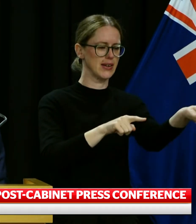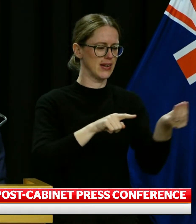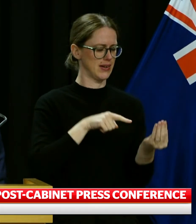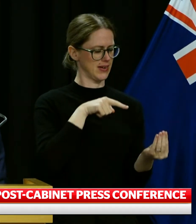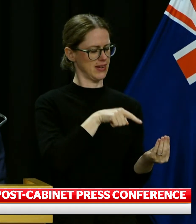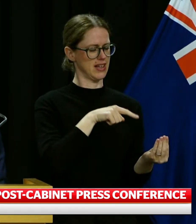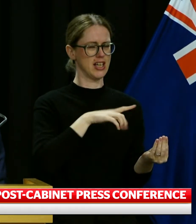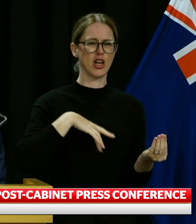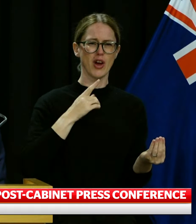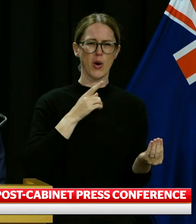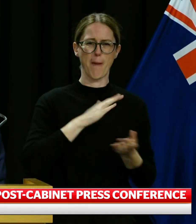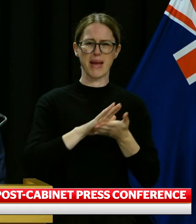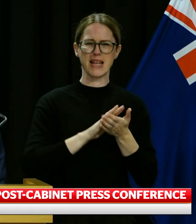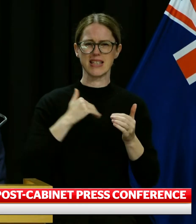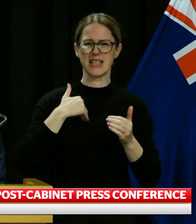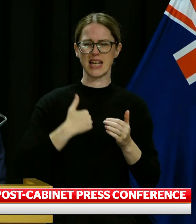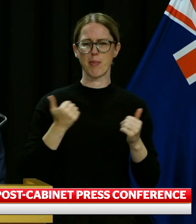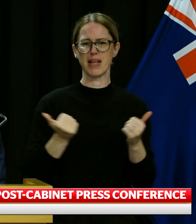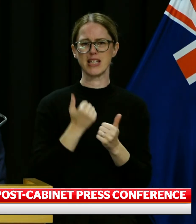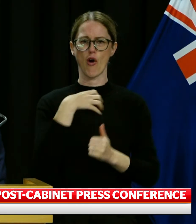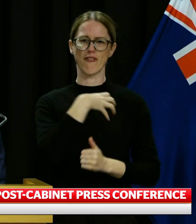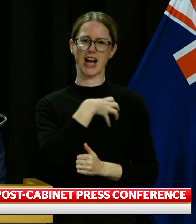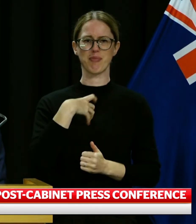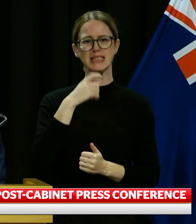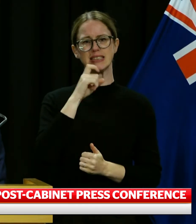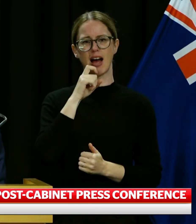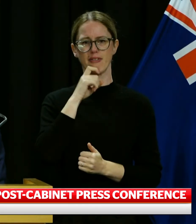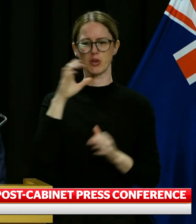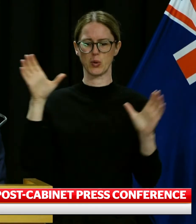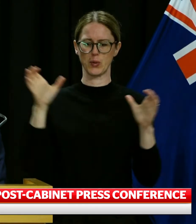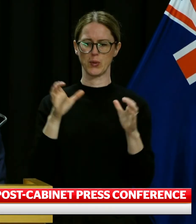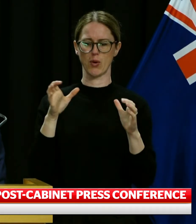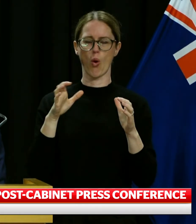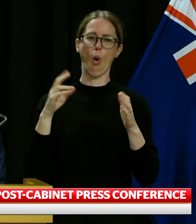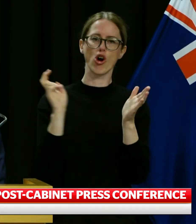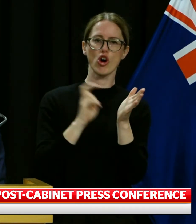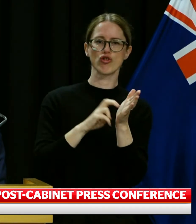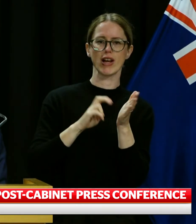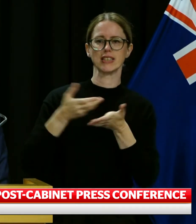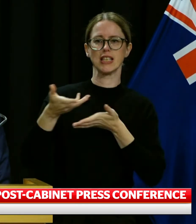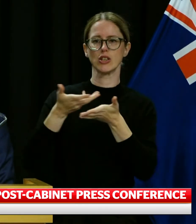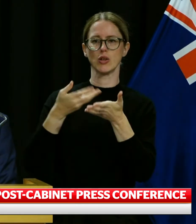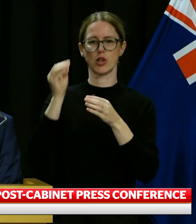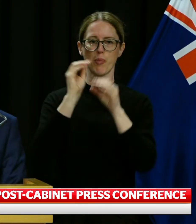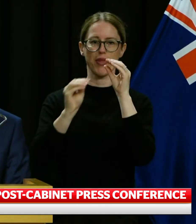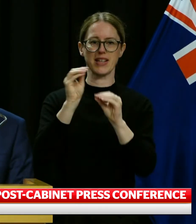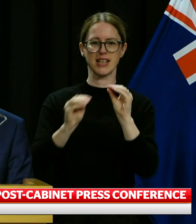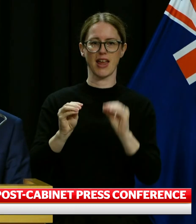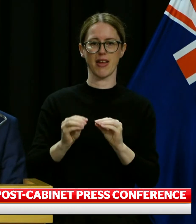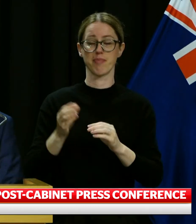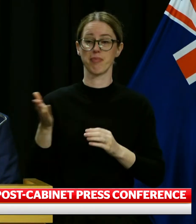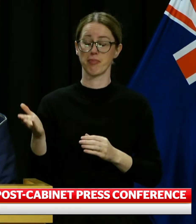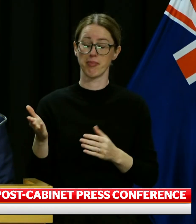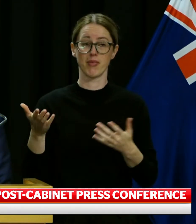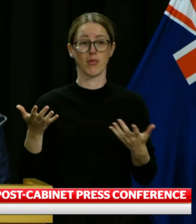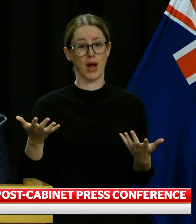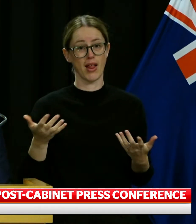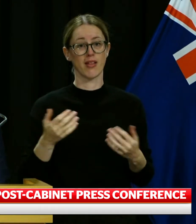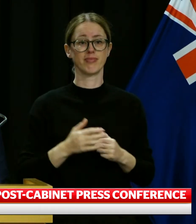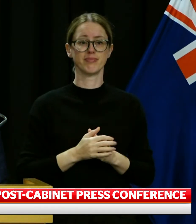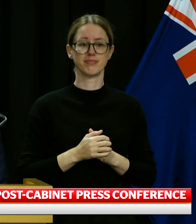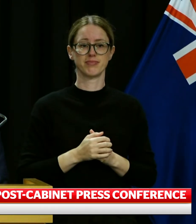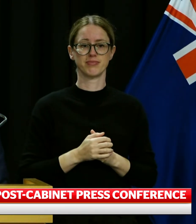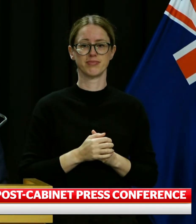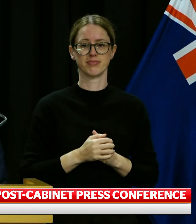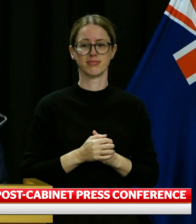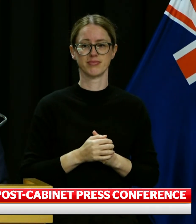few bureaucrats to put together, or maybe contractors and consultants? Well, look, ultimately, it's